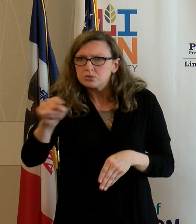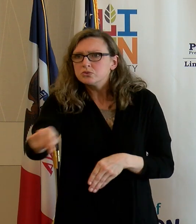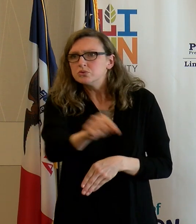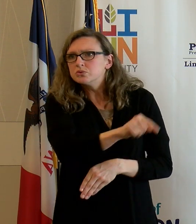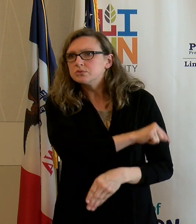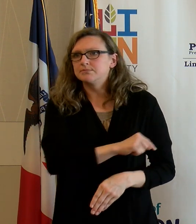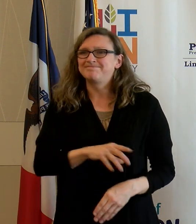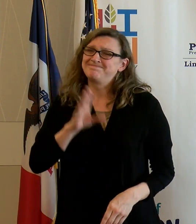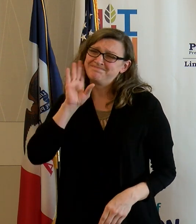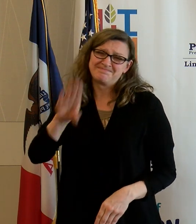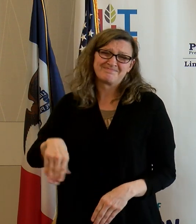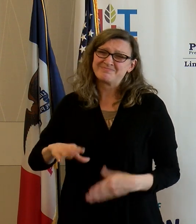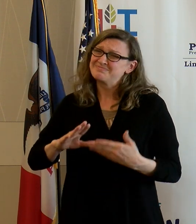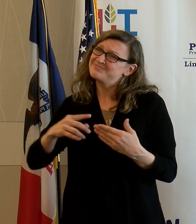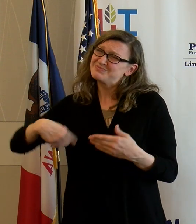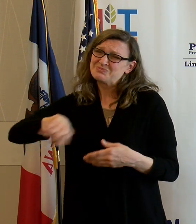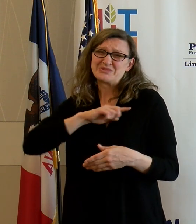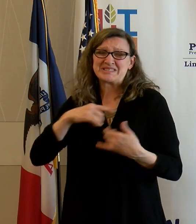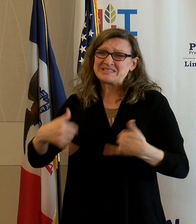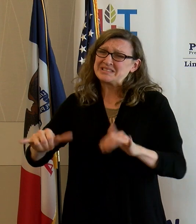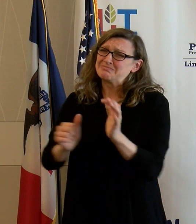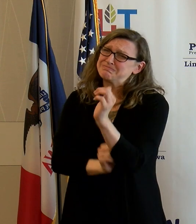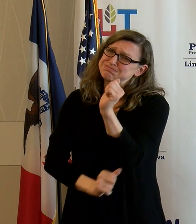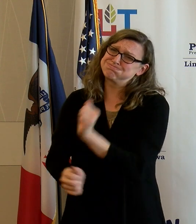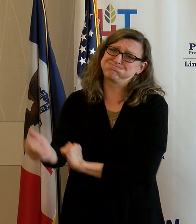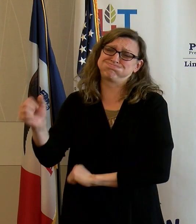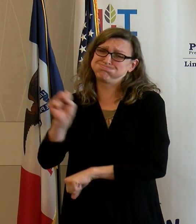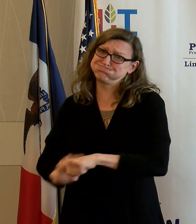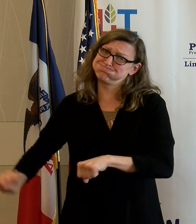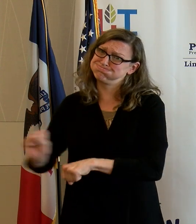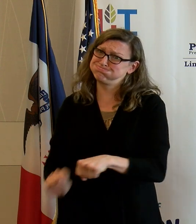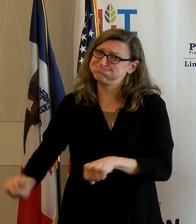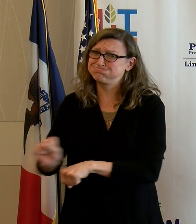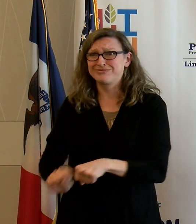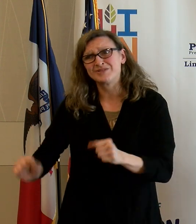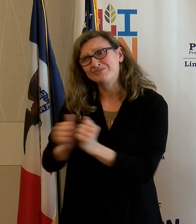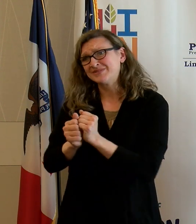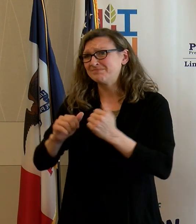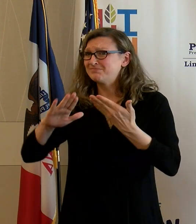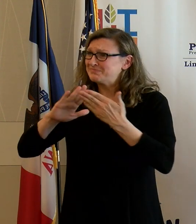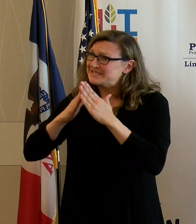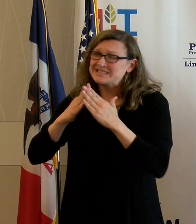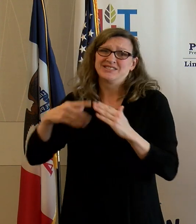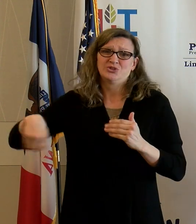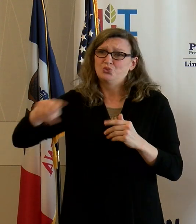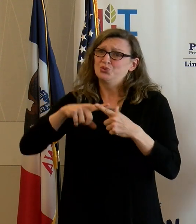we're working with our community partners to make sure that we can get that contact tracing done. Okay.